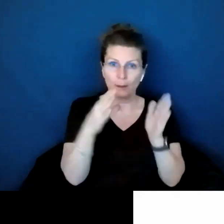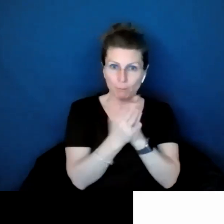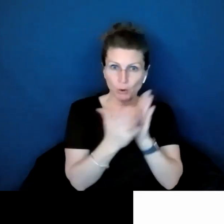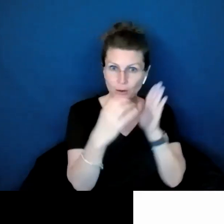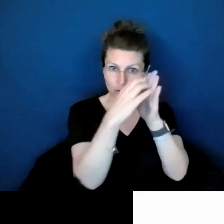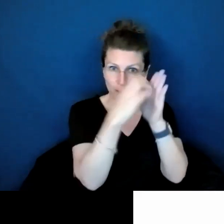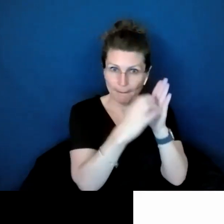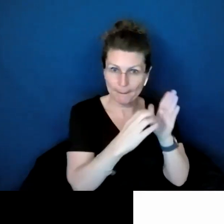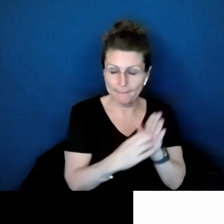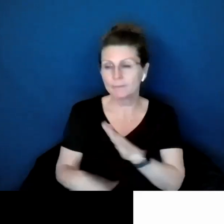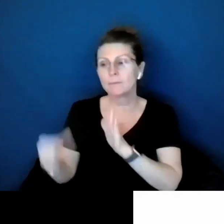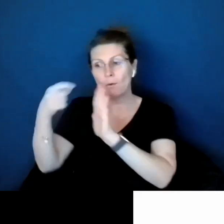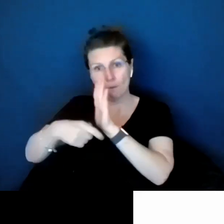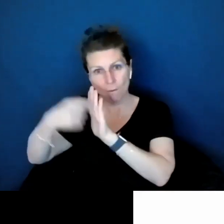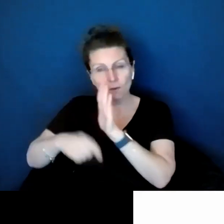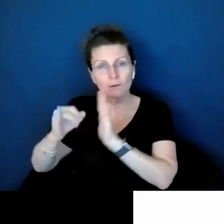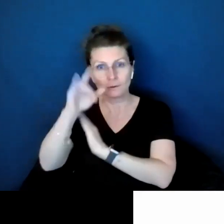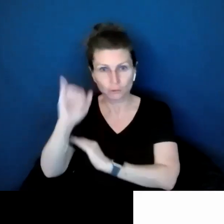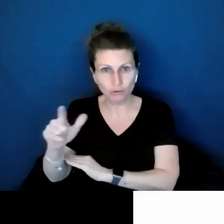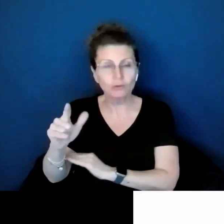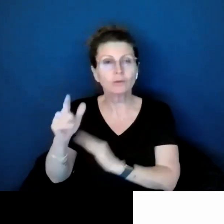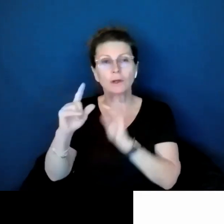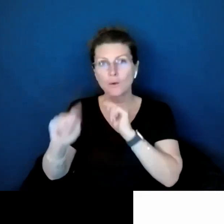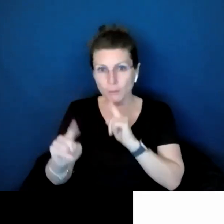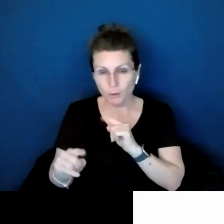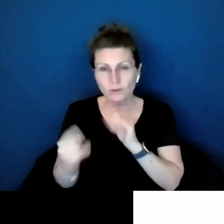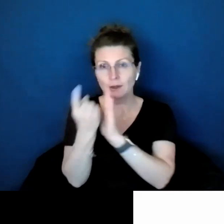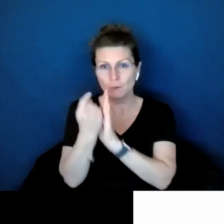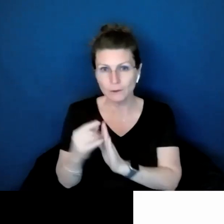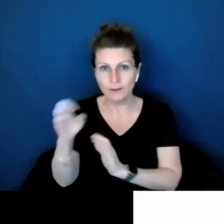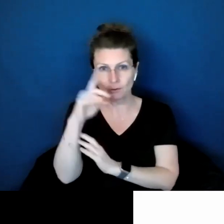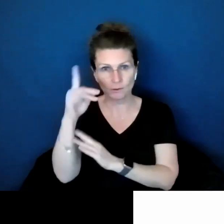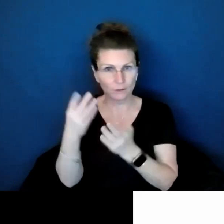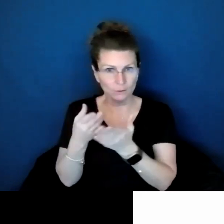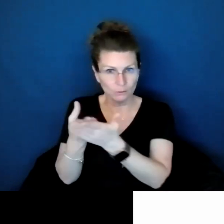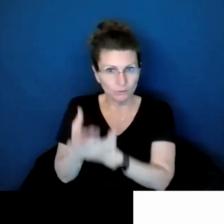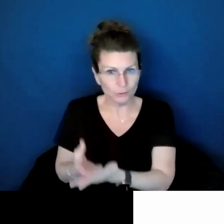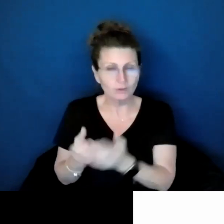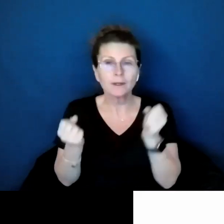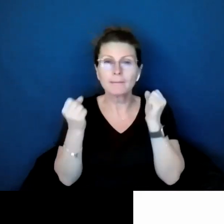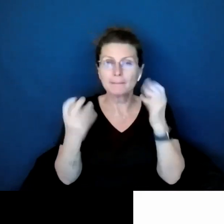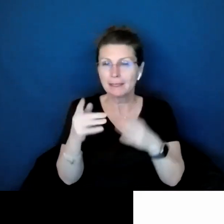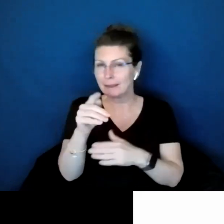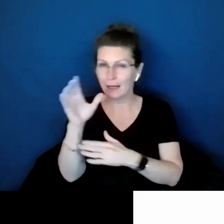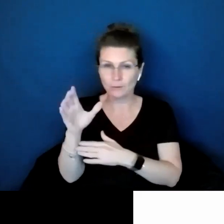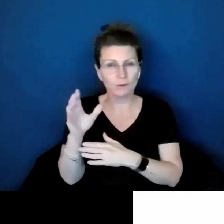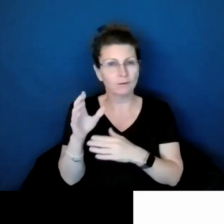in journals, reports, reviews, and educational resources, and hundreds of presentations and